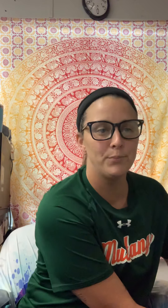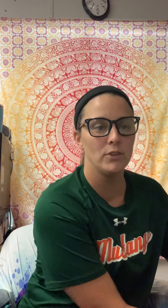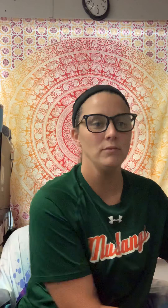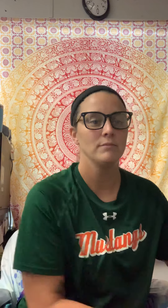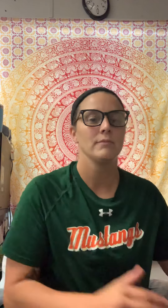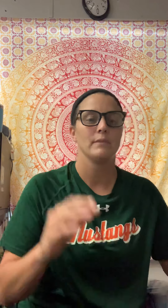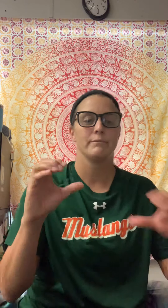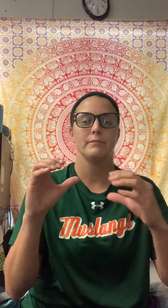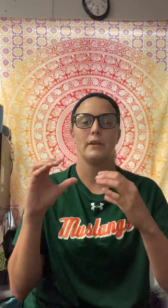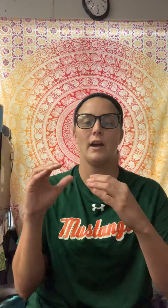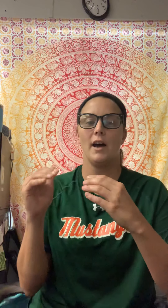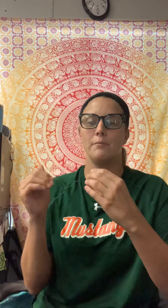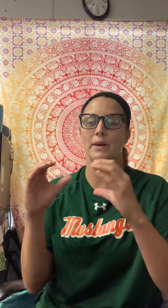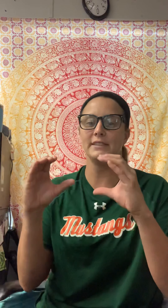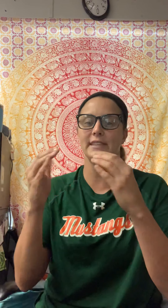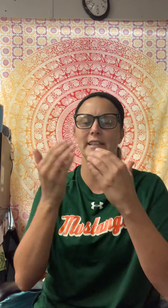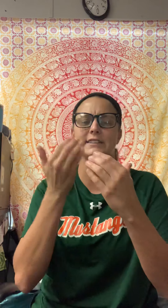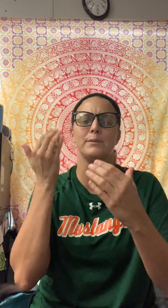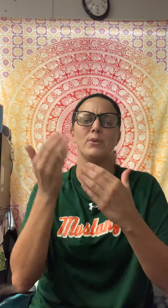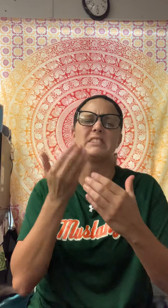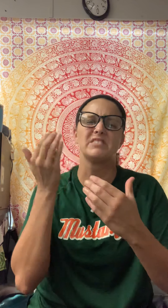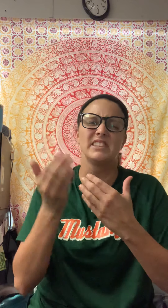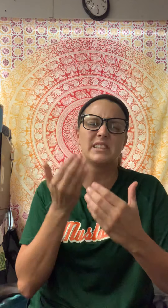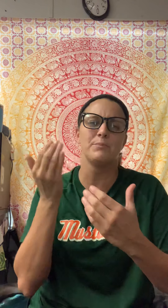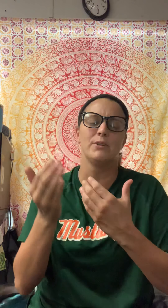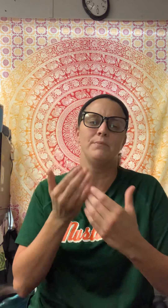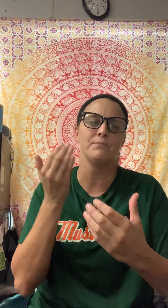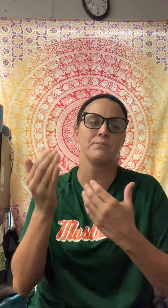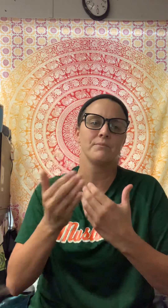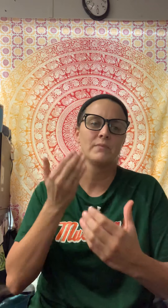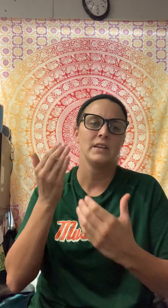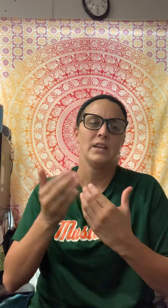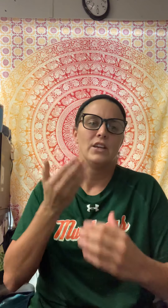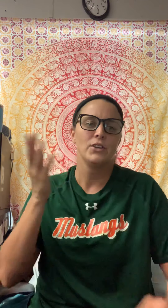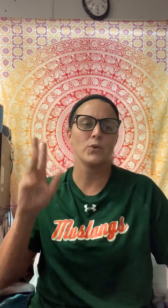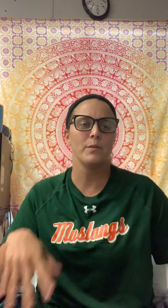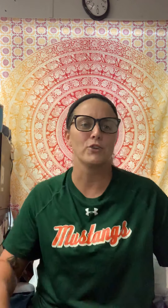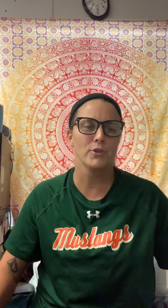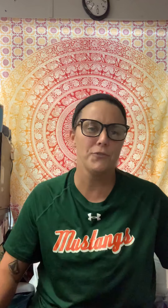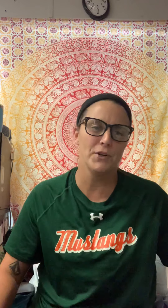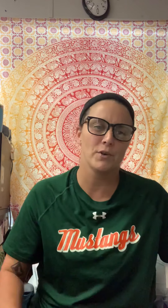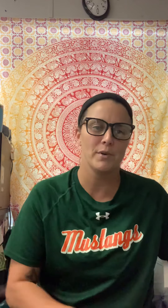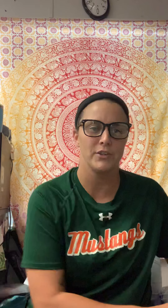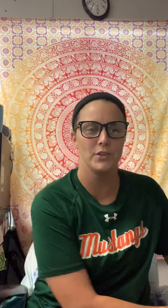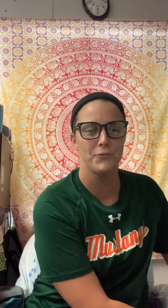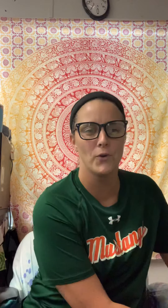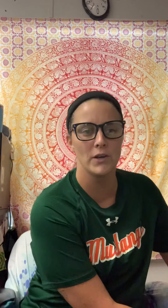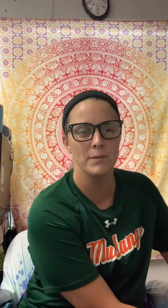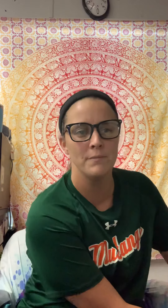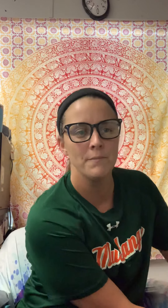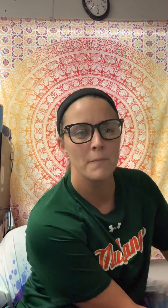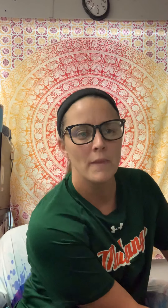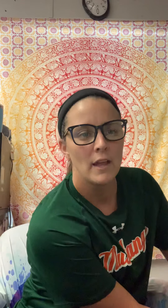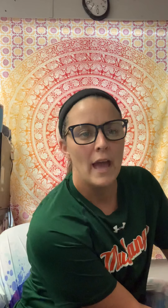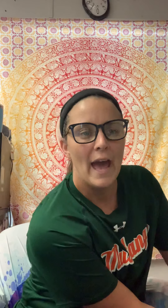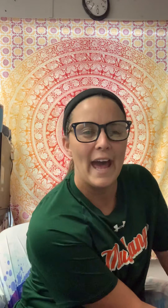simple, Betsy, simple. It's really simple. Don't worry about trophy. Don't worry about uniform.